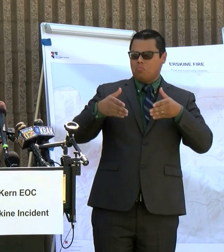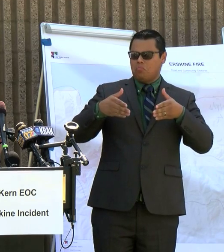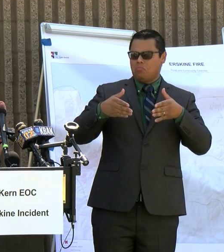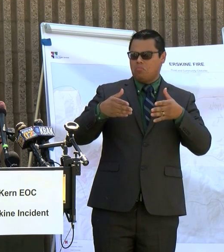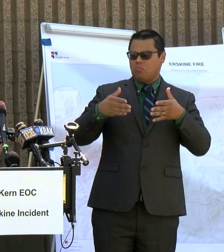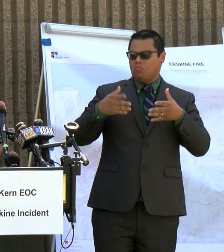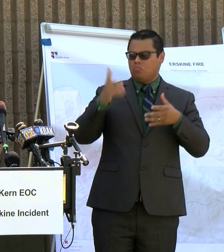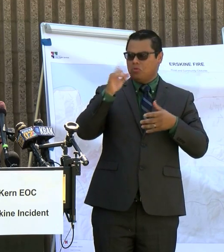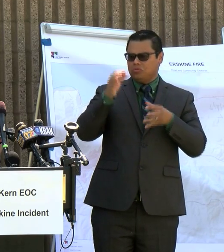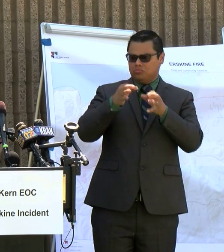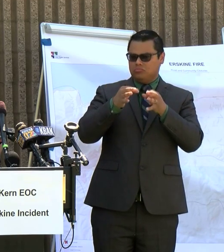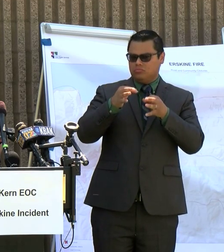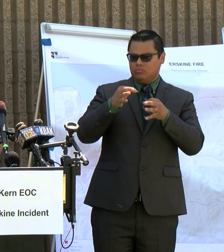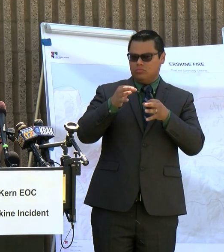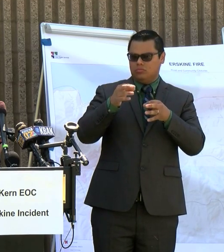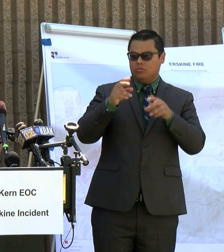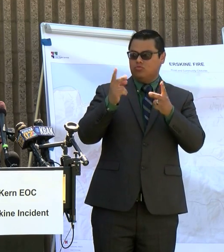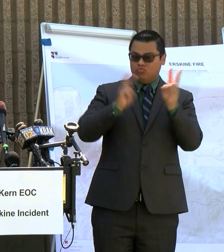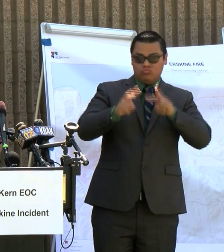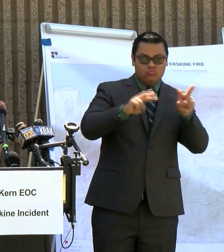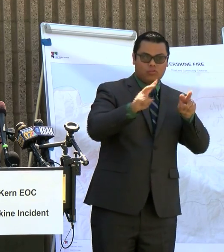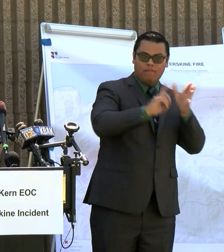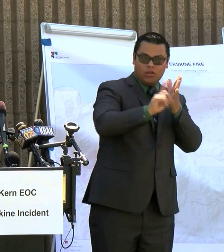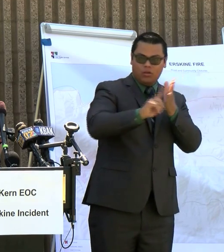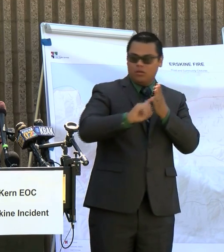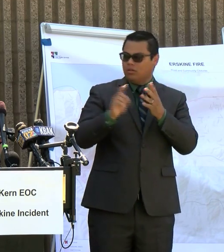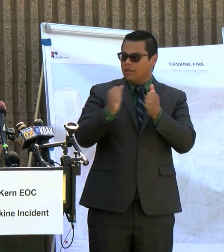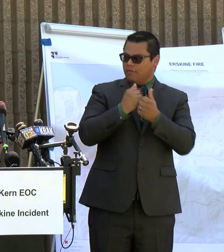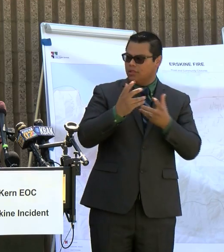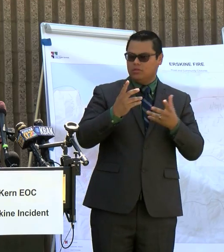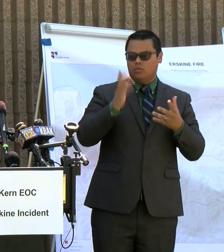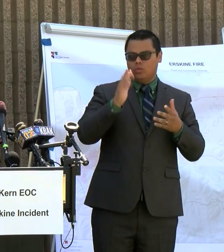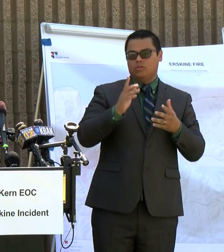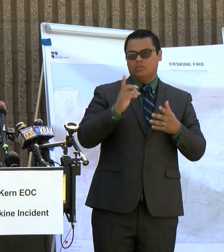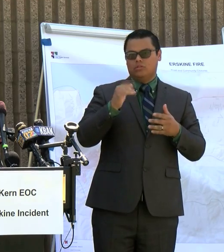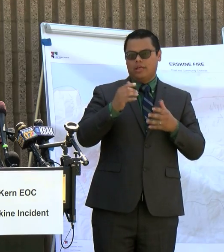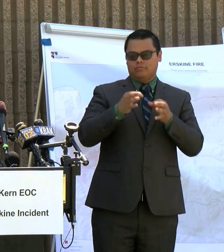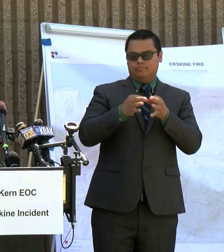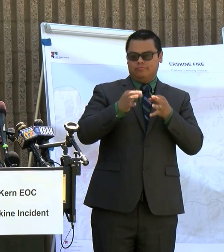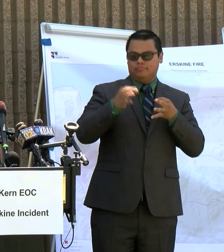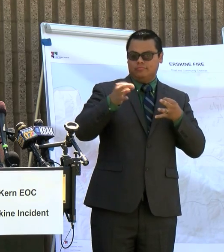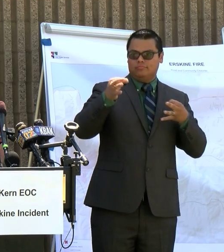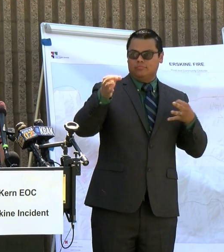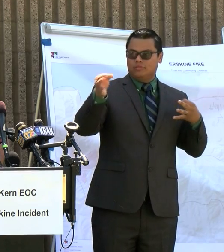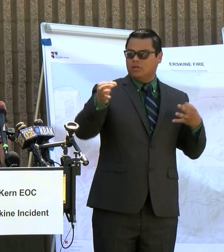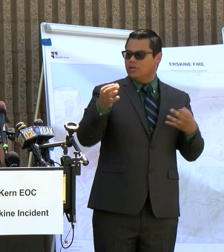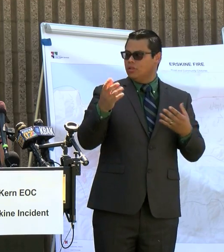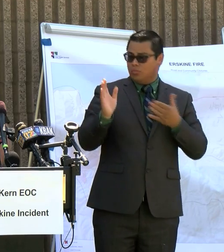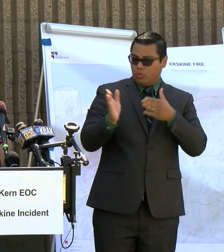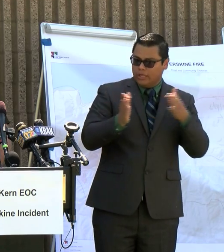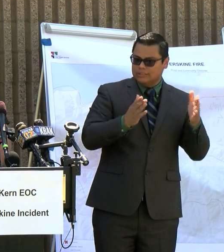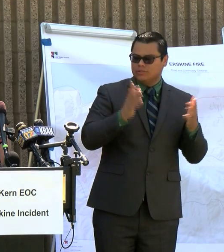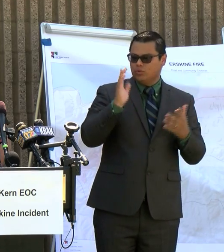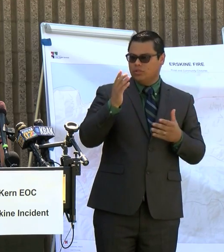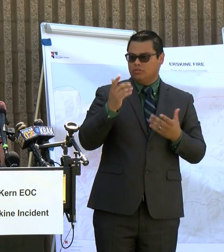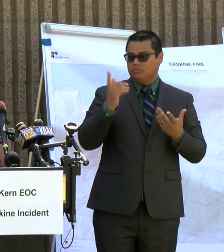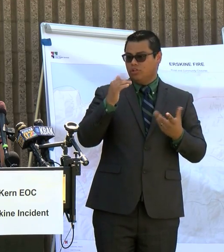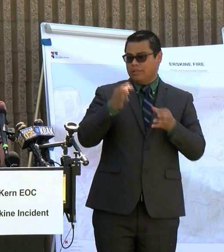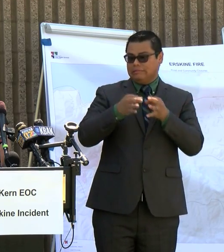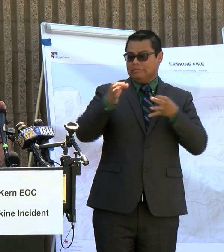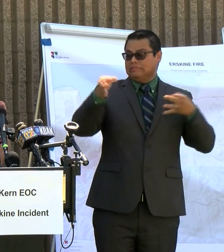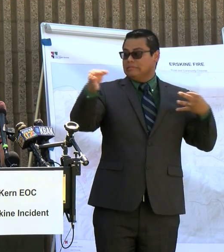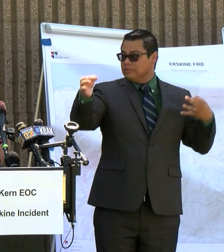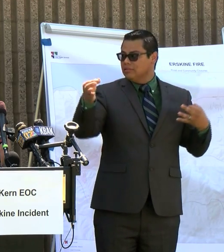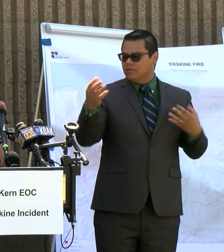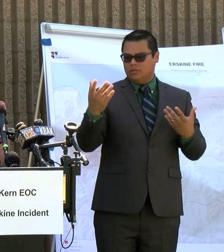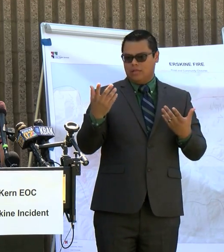pretty lengthy. I think maybe environmental health or public health could answer that. What is that process going to be like to determine if people can even